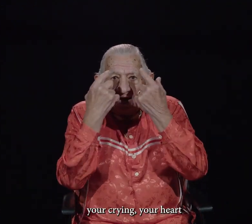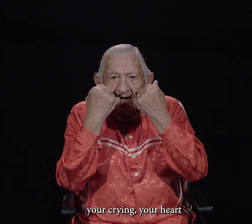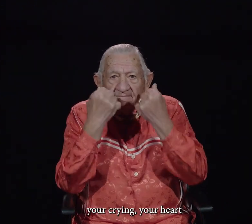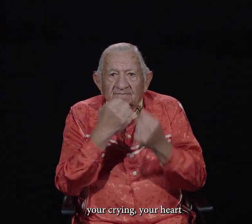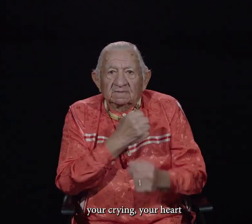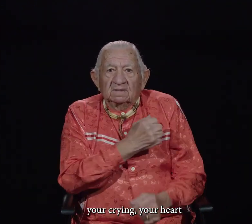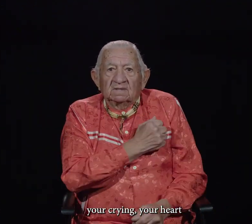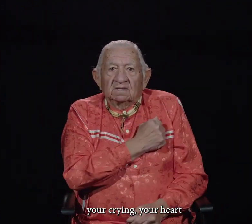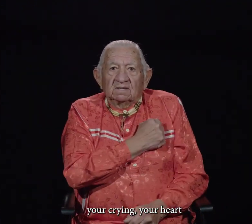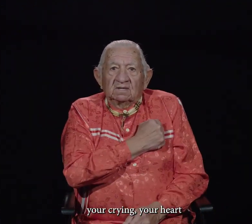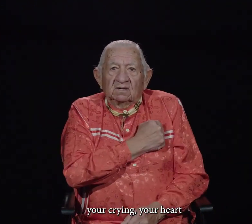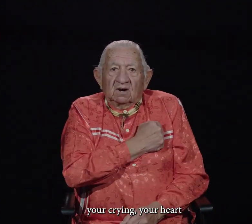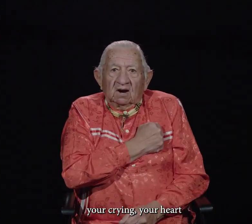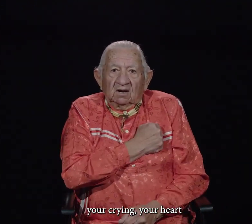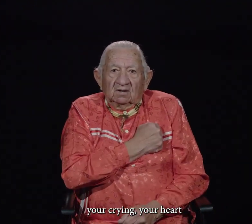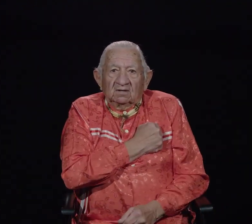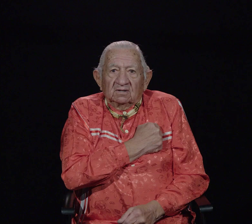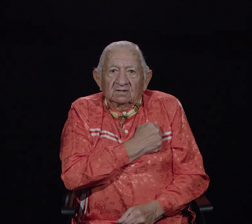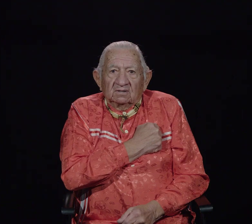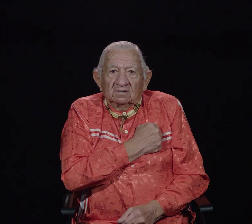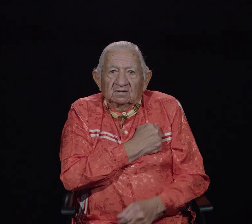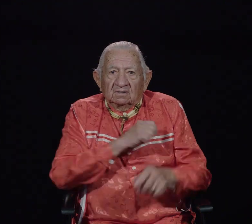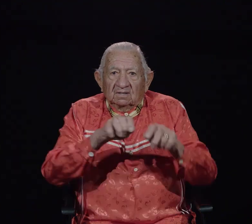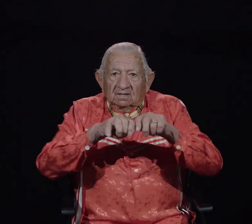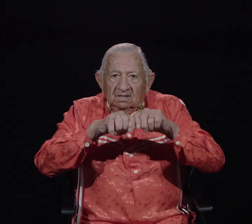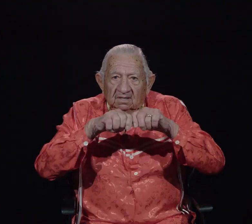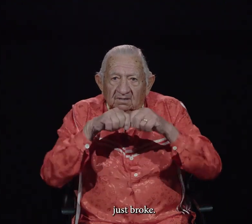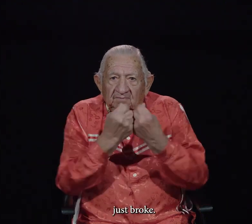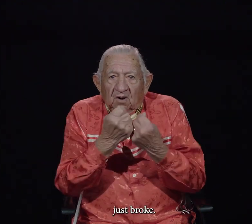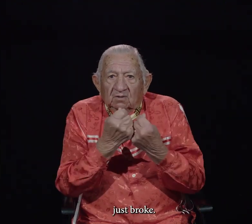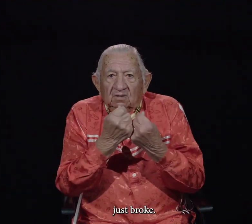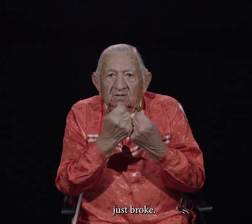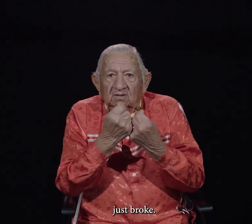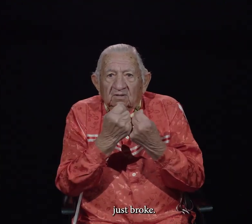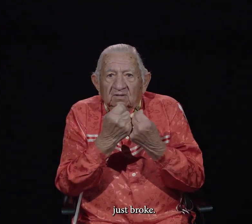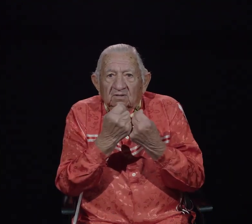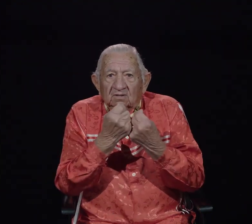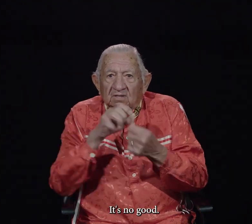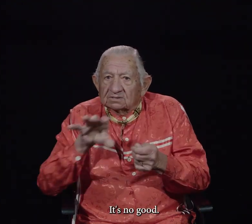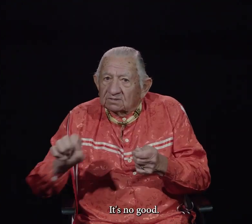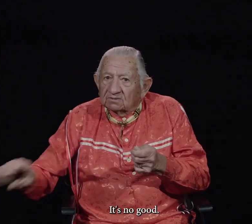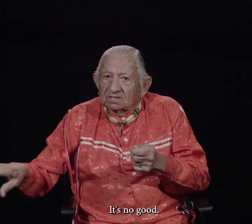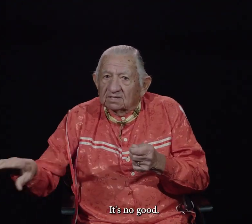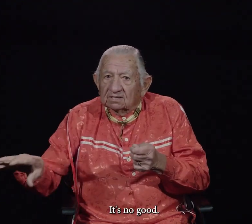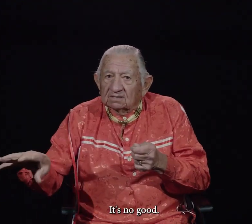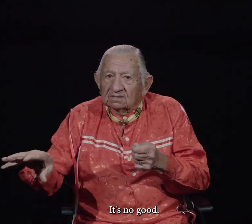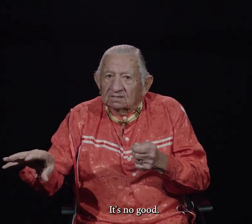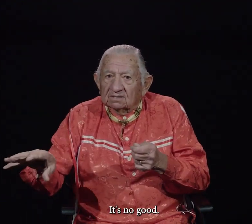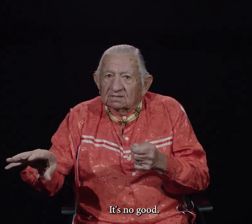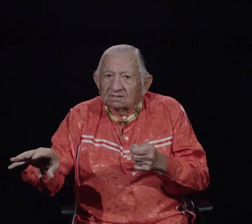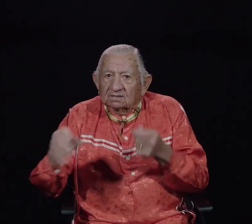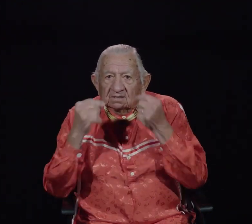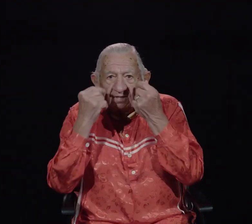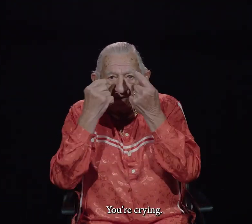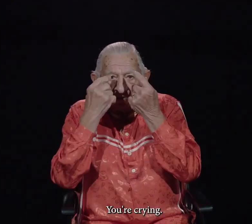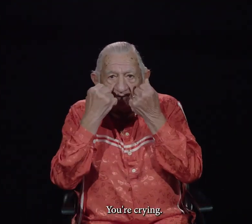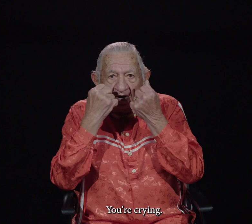crying. Your heart is broke. It's no good. You're